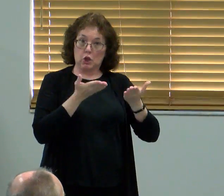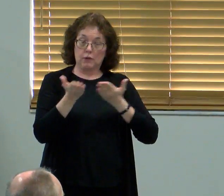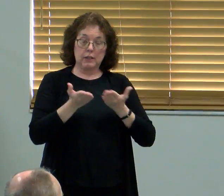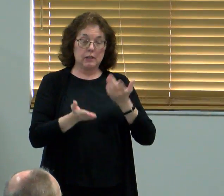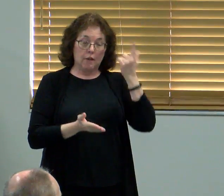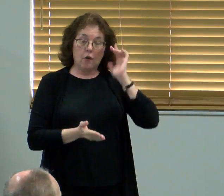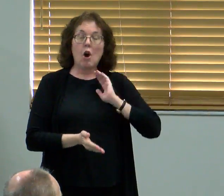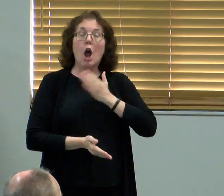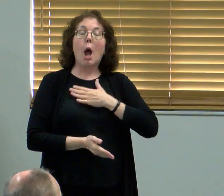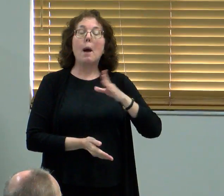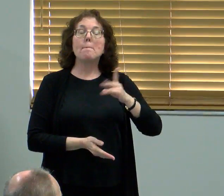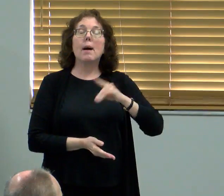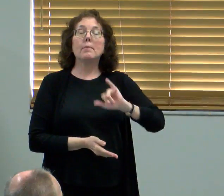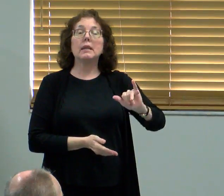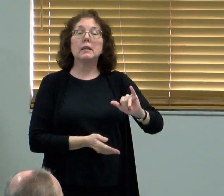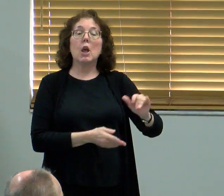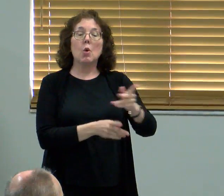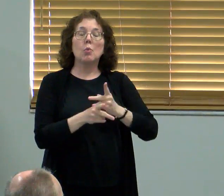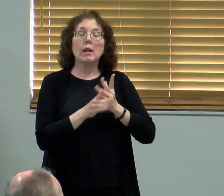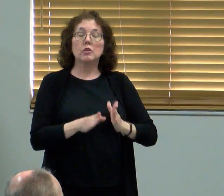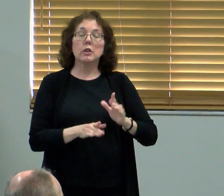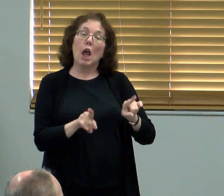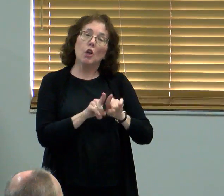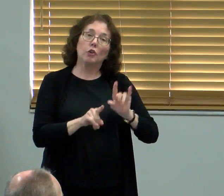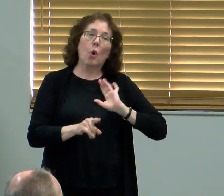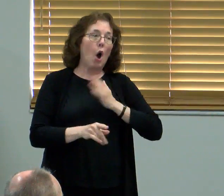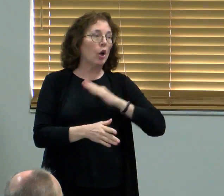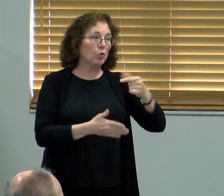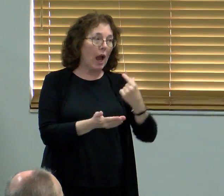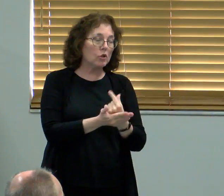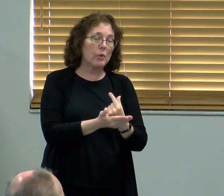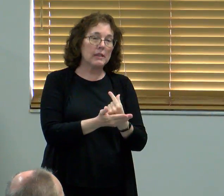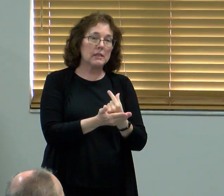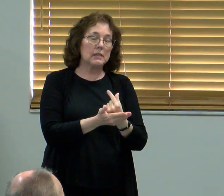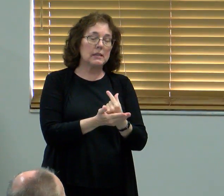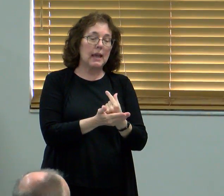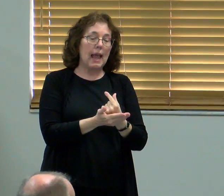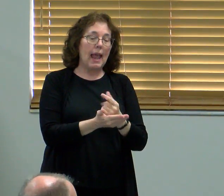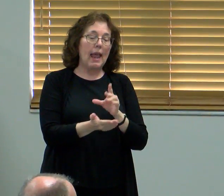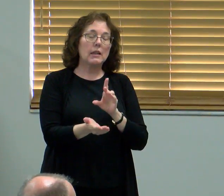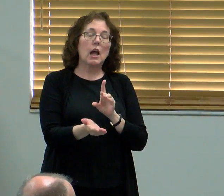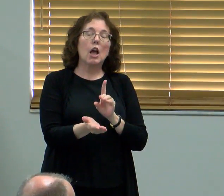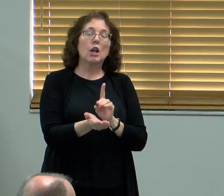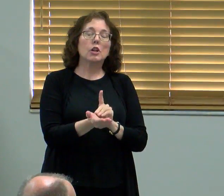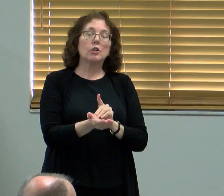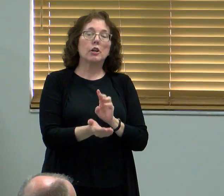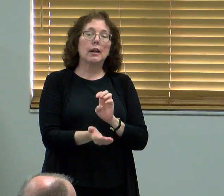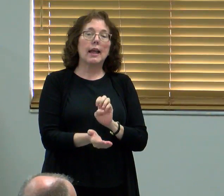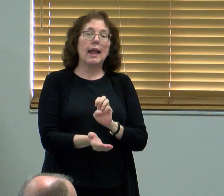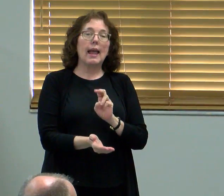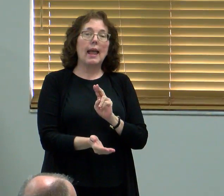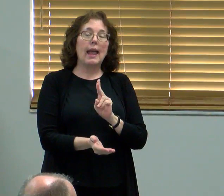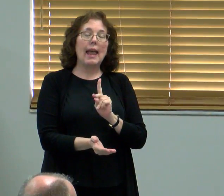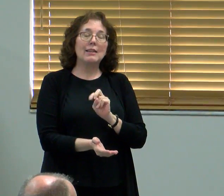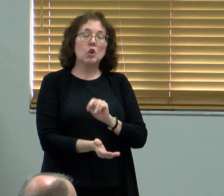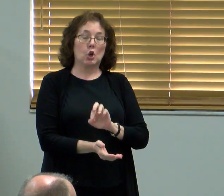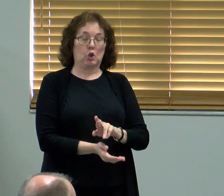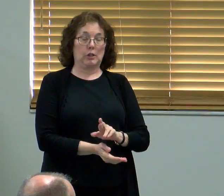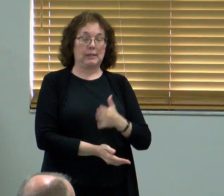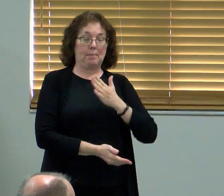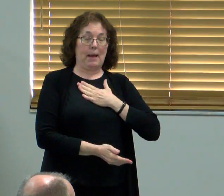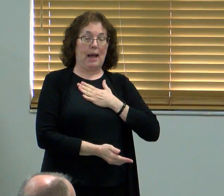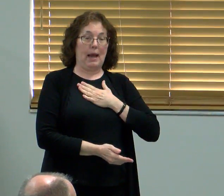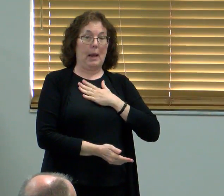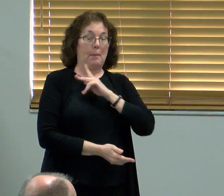raisers and graduates in the area. And Dr. Ebner sees the majority of these dogs. Dr. Ebner is my personal